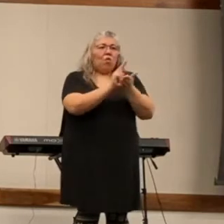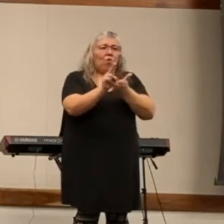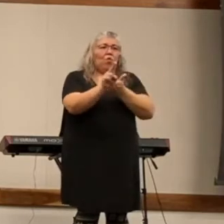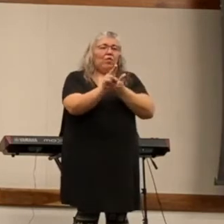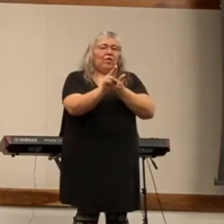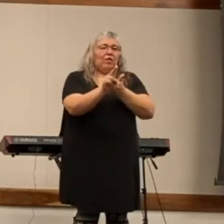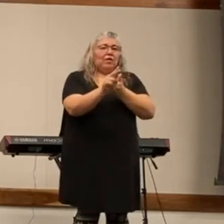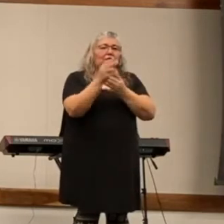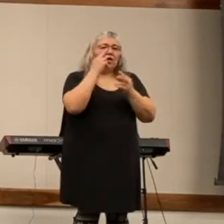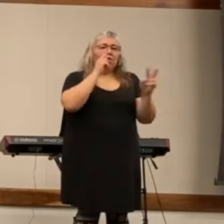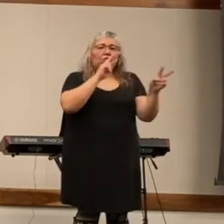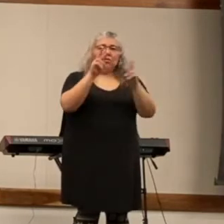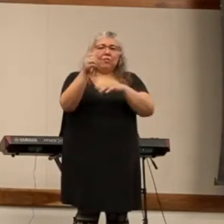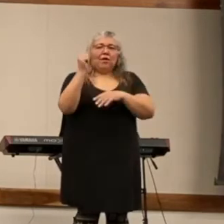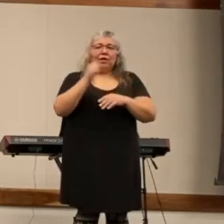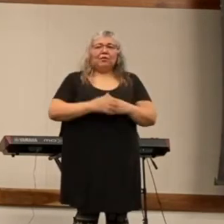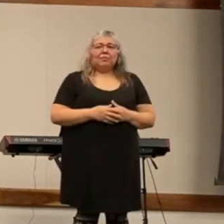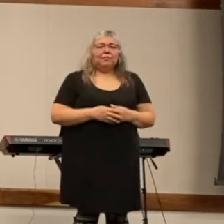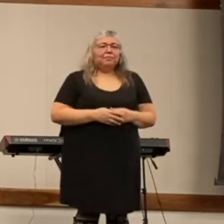Look back at it. It says that,